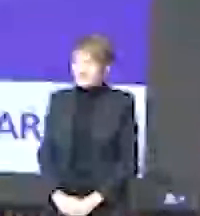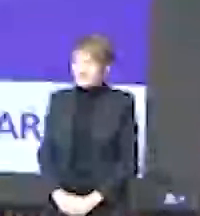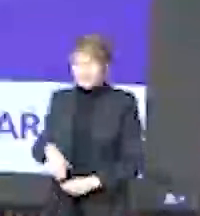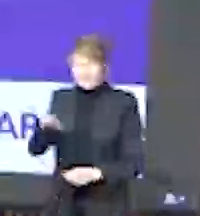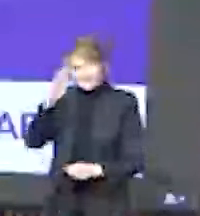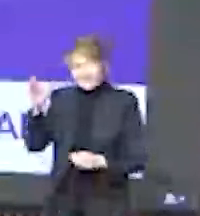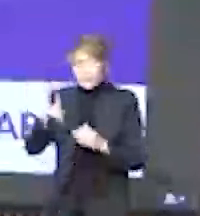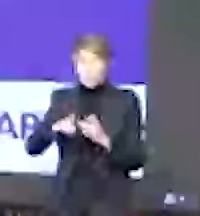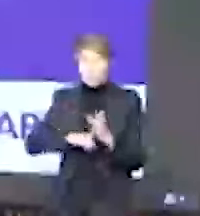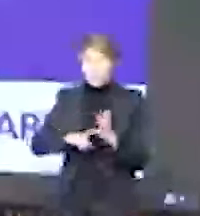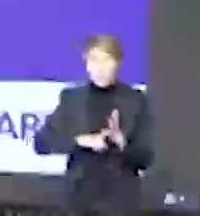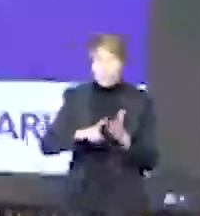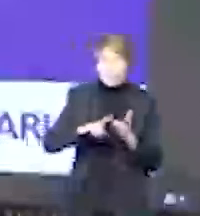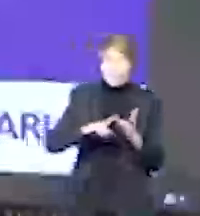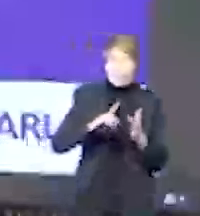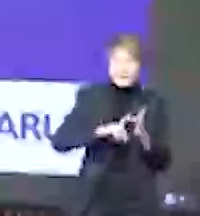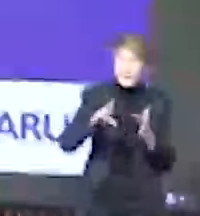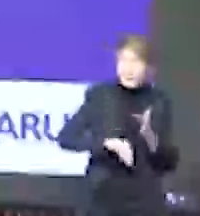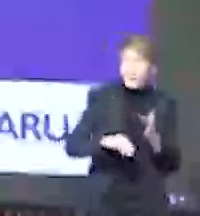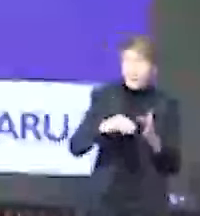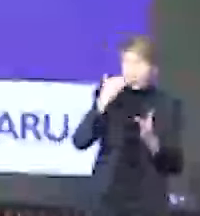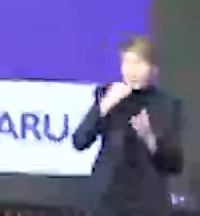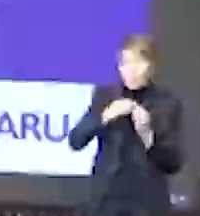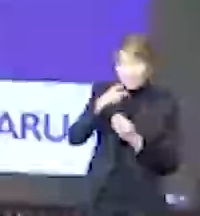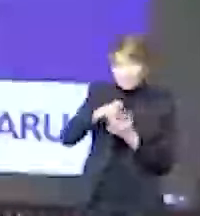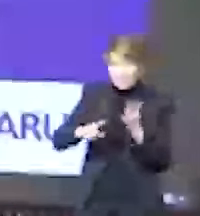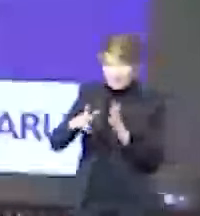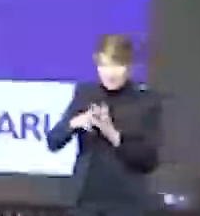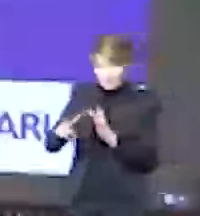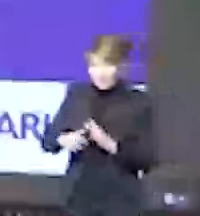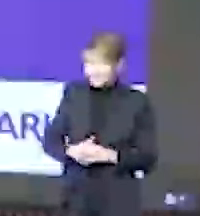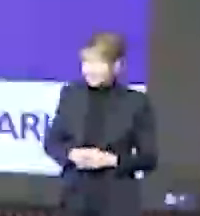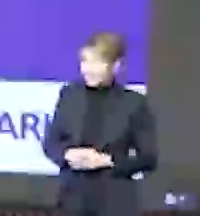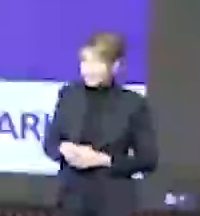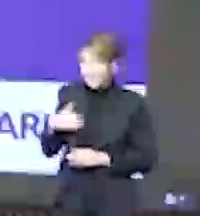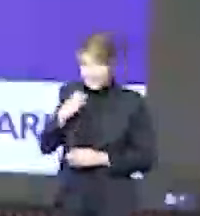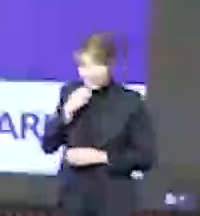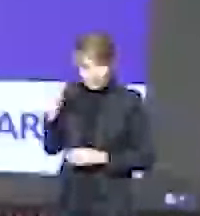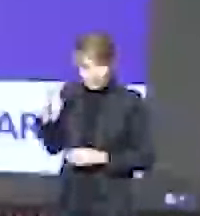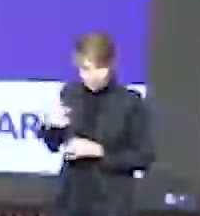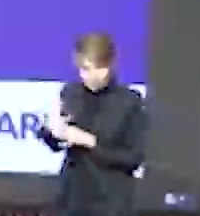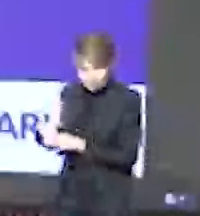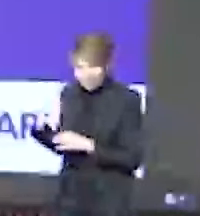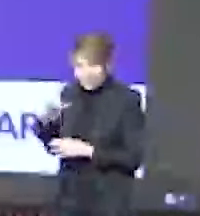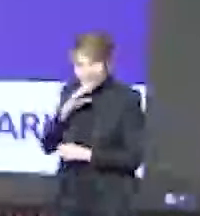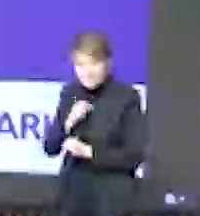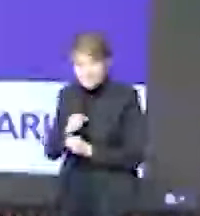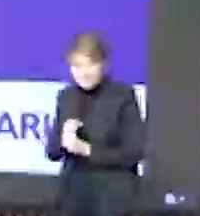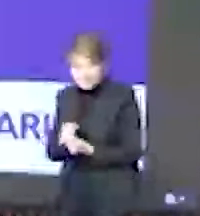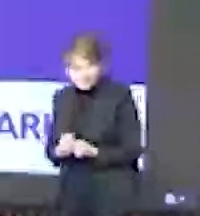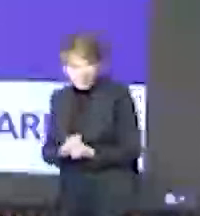Hi, I'm Julie from Women with Disabilities Victoria. My question is, what is the government doing to support people